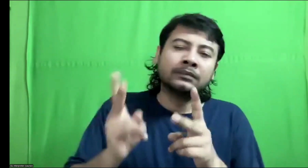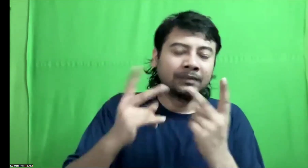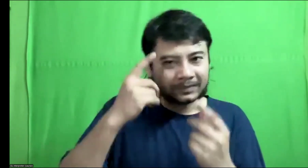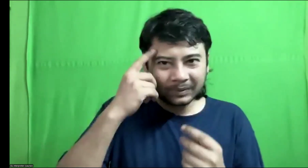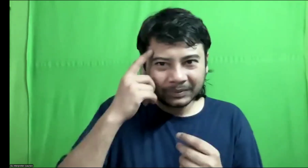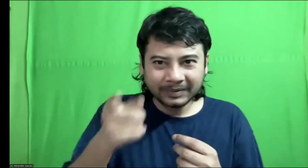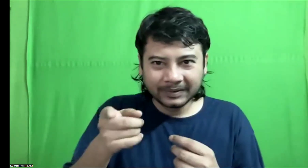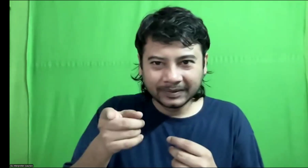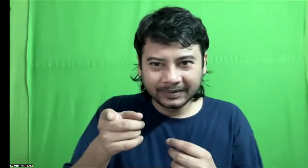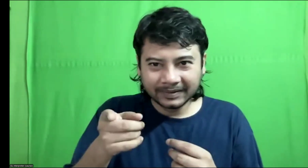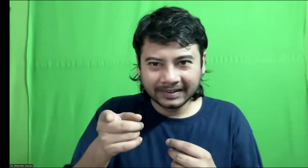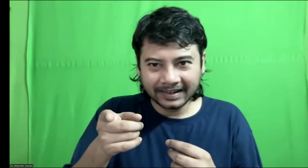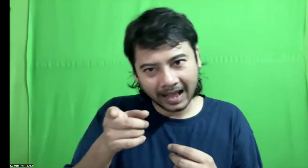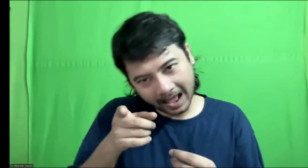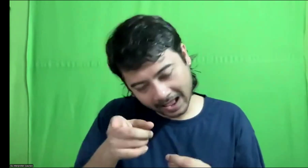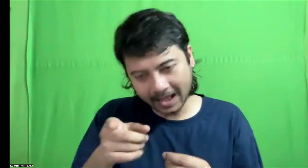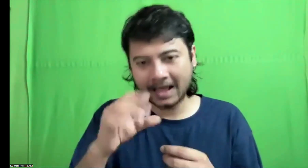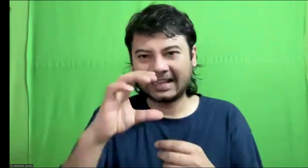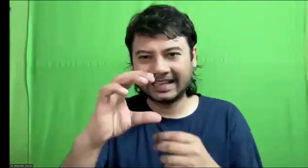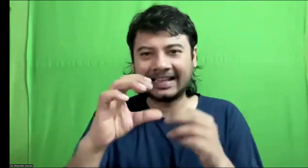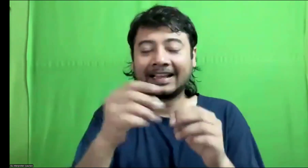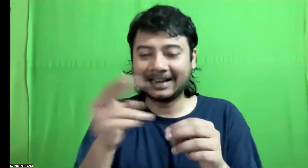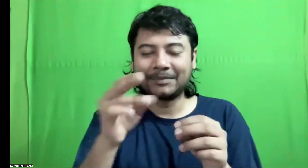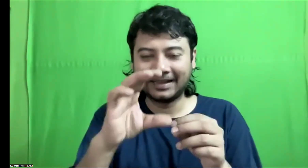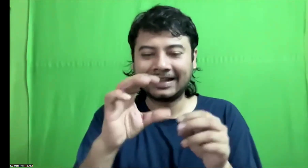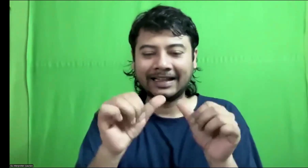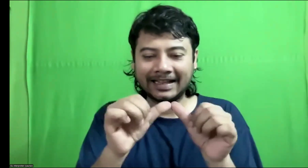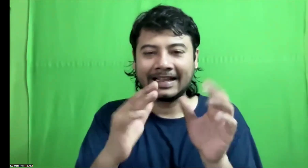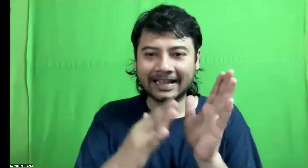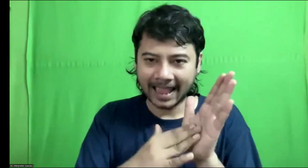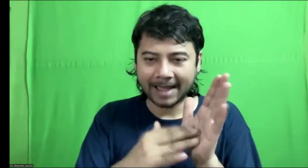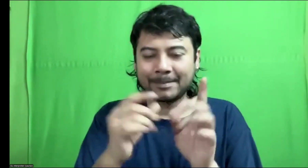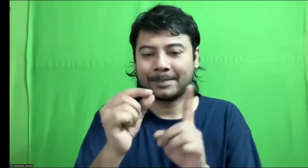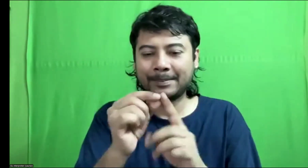You powder it and you sprinkle, and immediately the wick will burn.